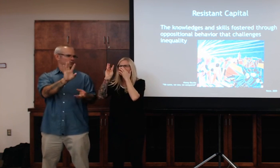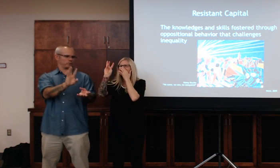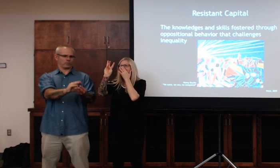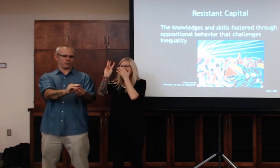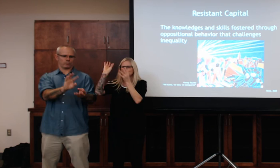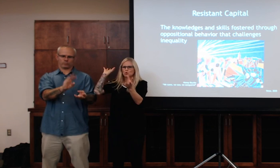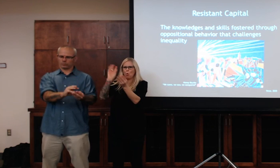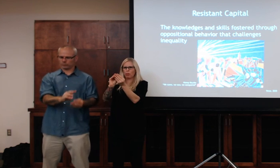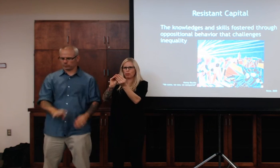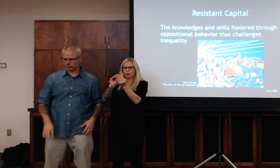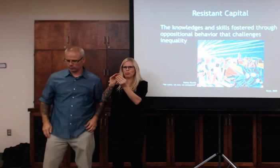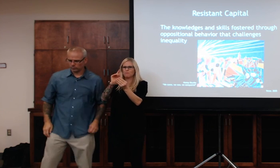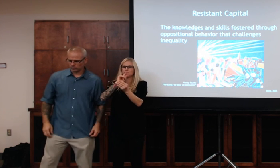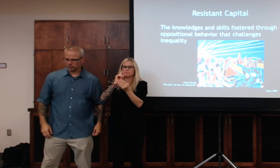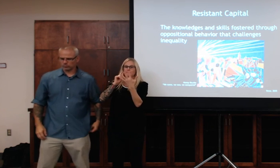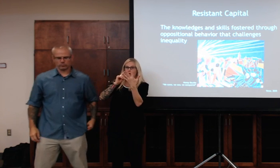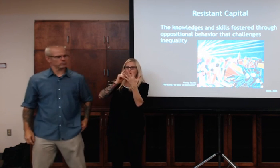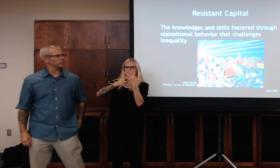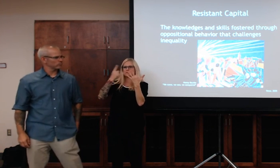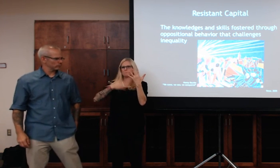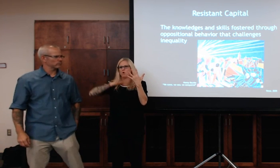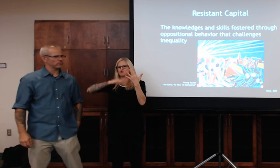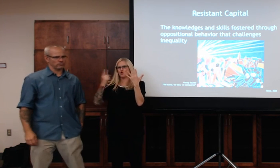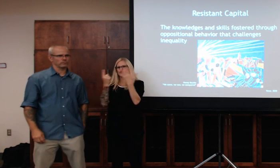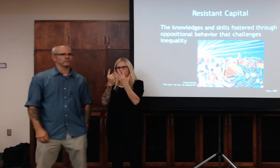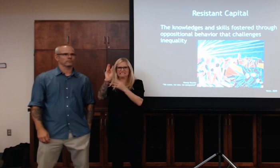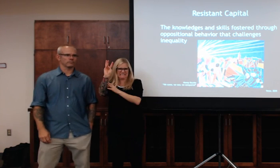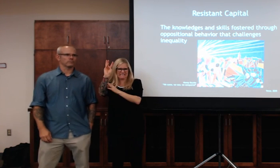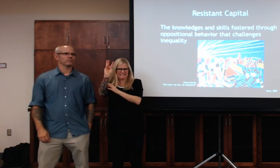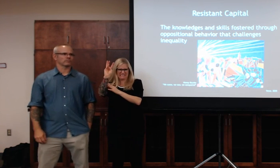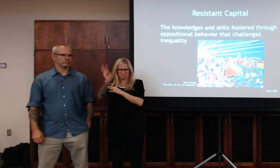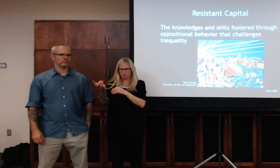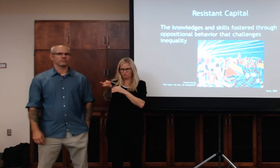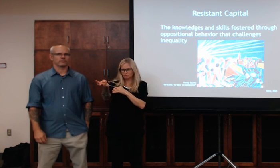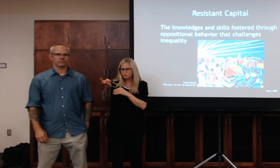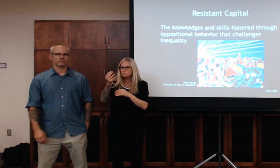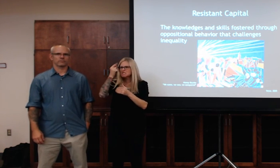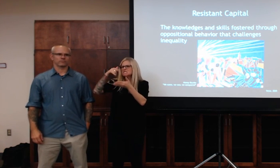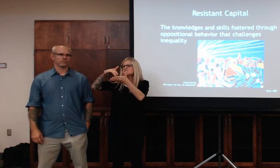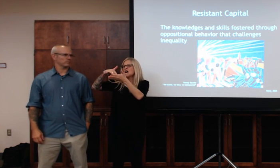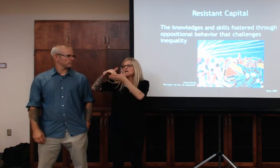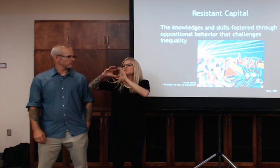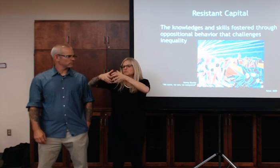I believe, six total. Mm-hmm, six of them. So there's five plus my daughter, so six total. For like a study group.